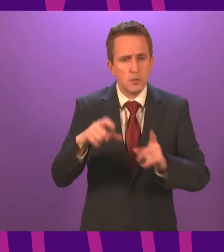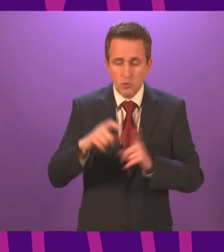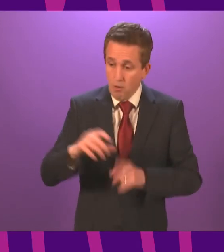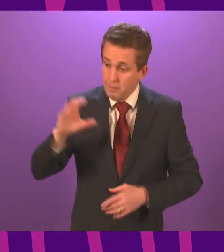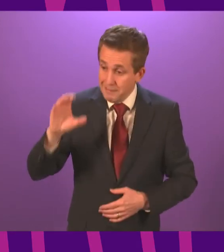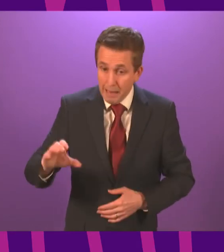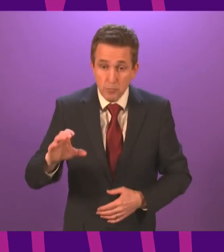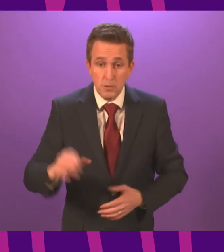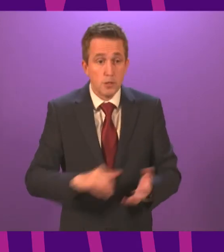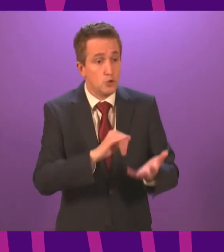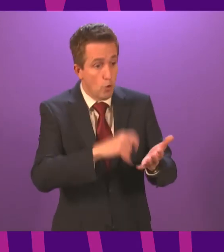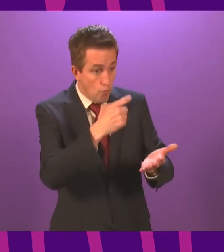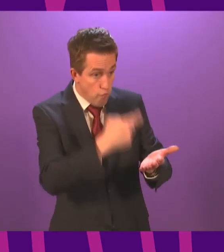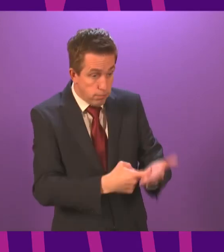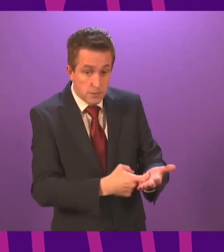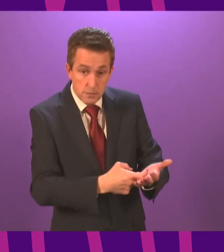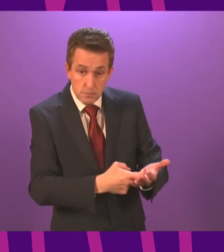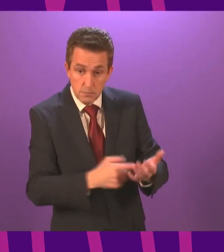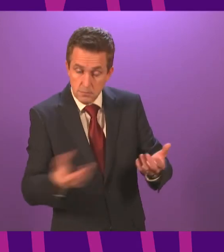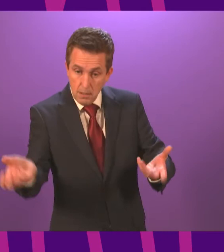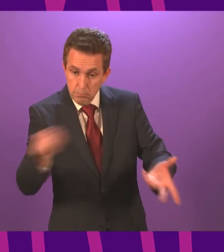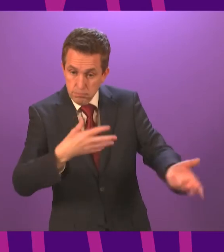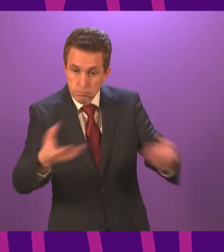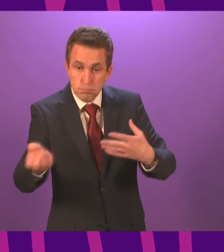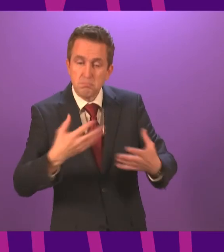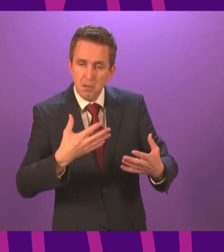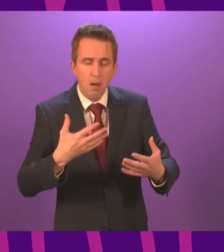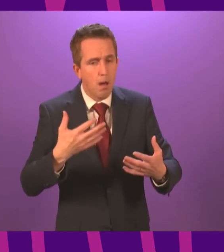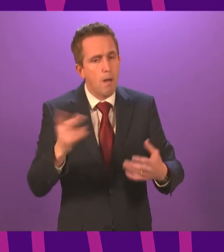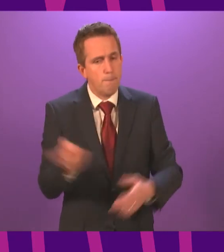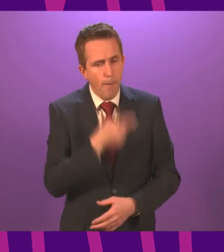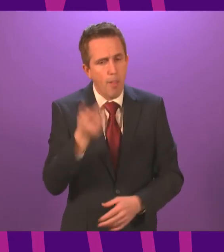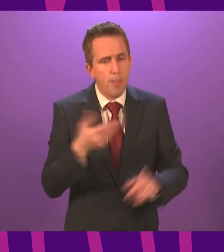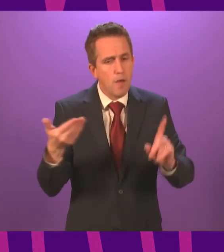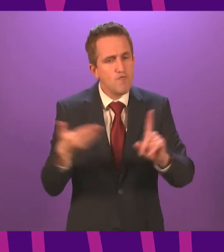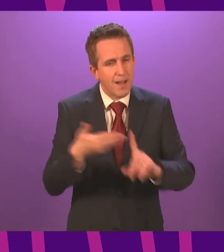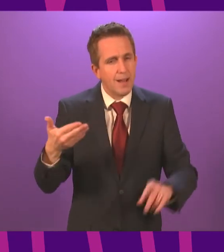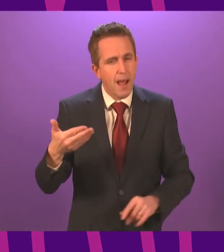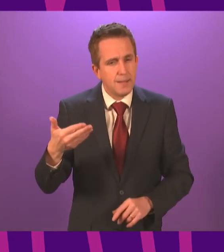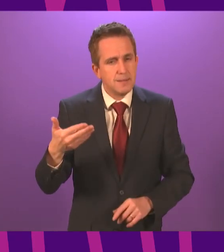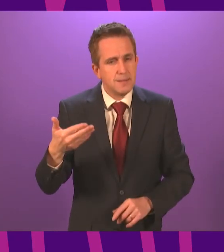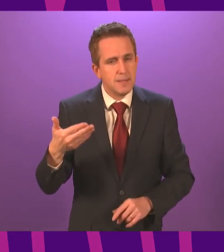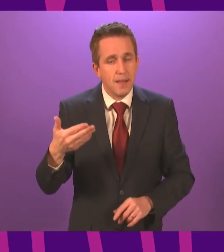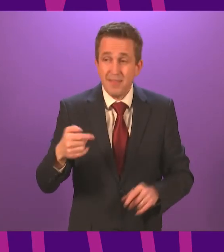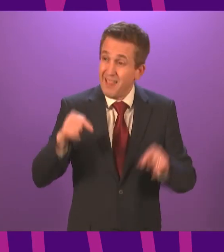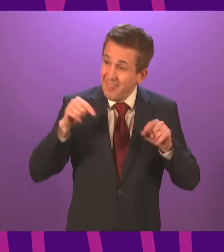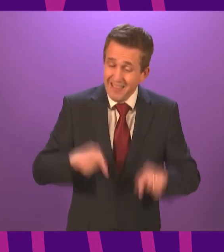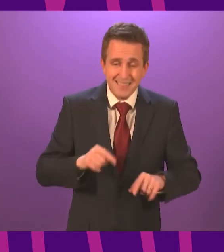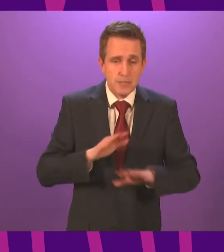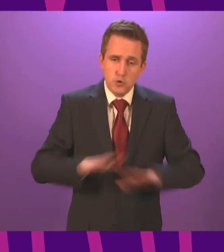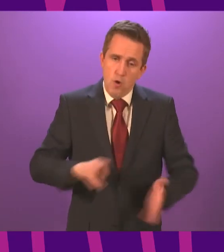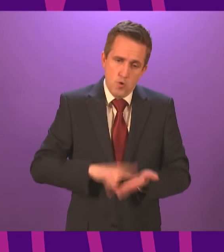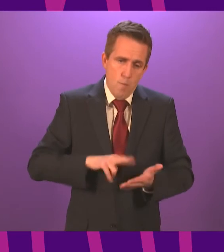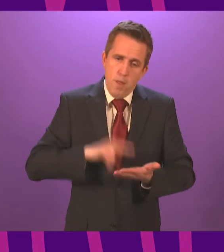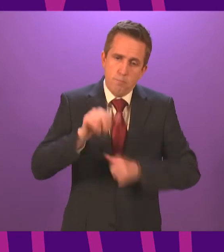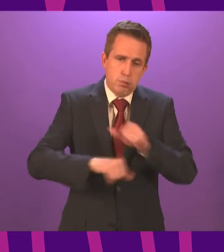contribution and Sinead Robinson in her contribution as well recognised that although this is not a normal process, it is